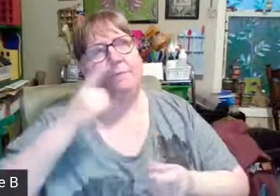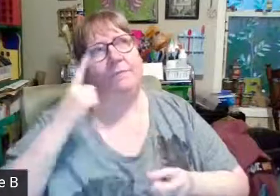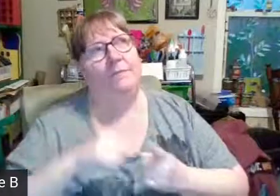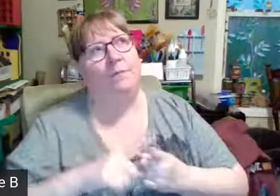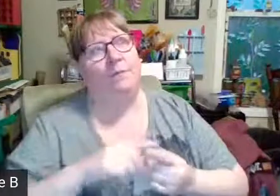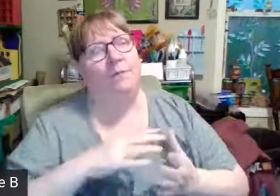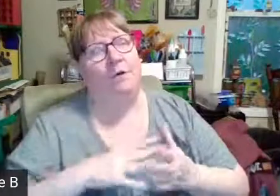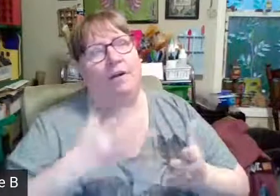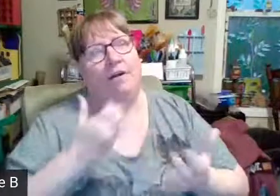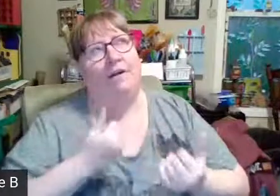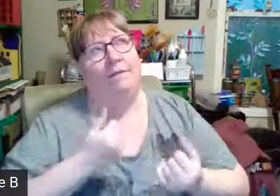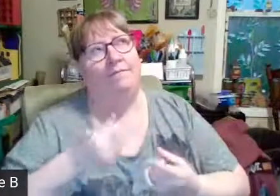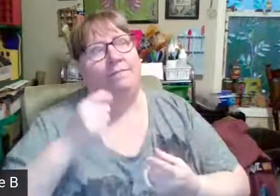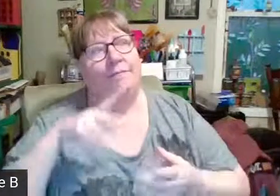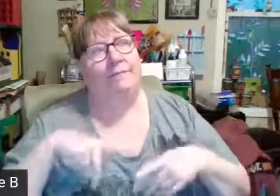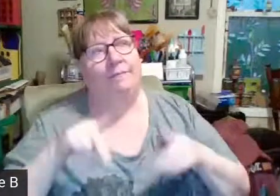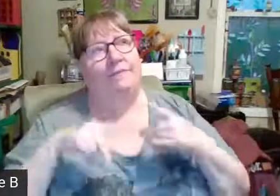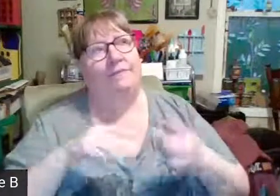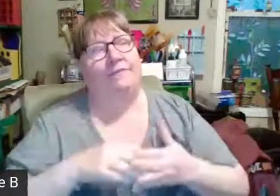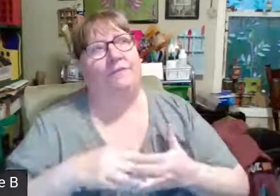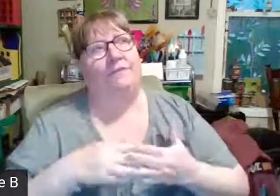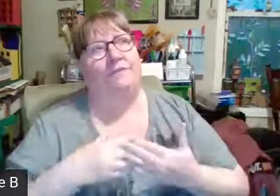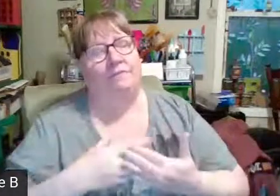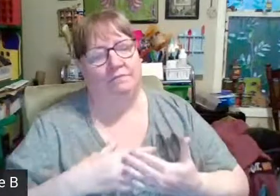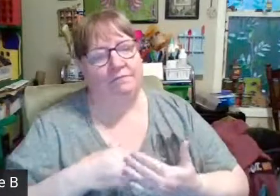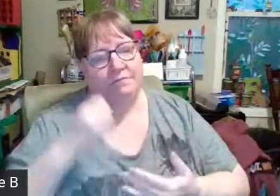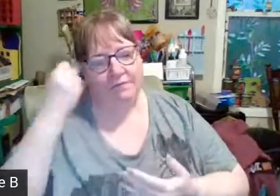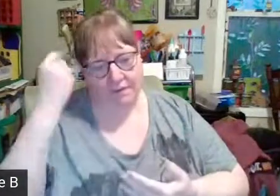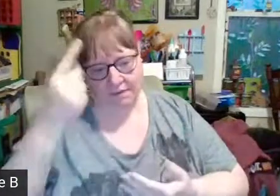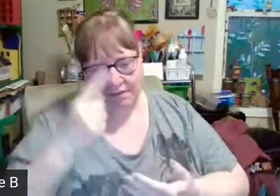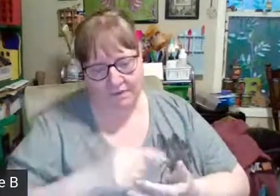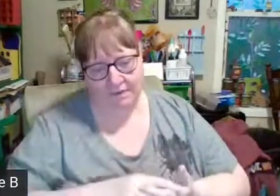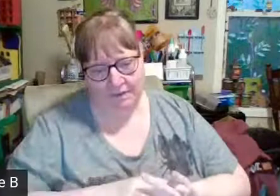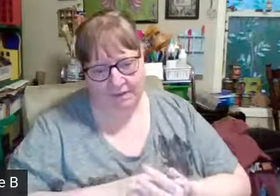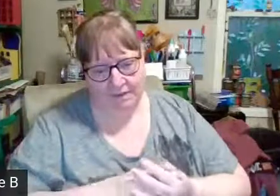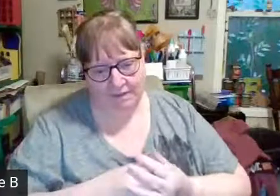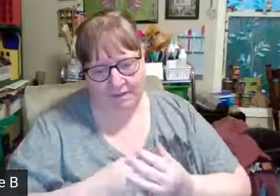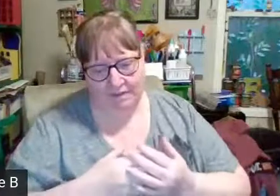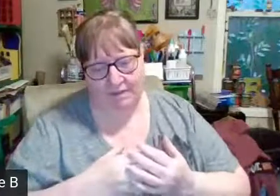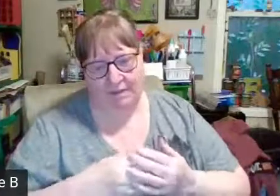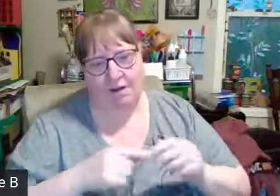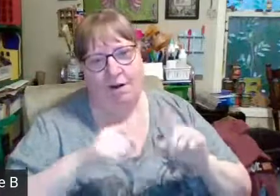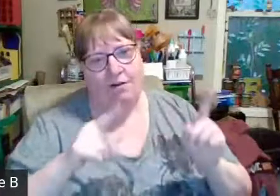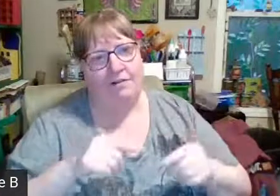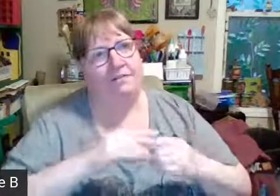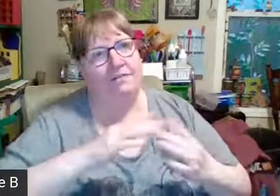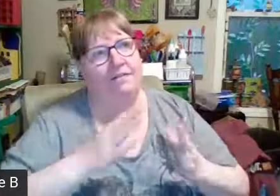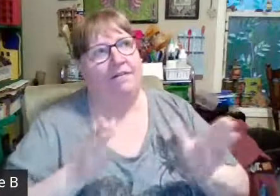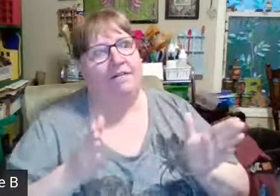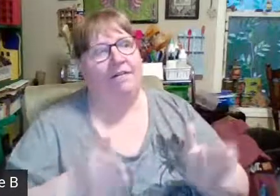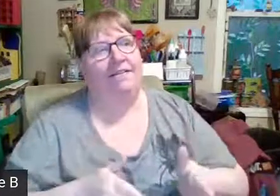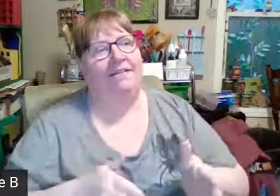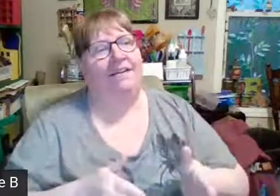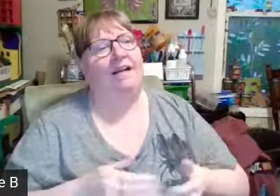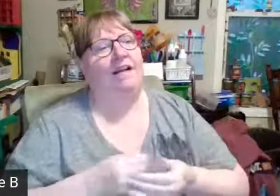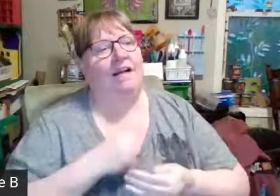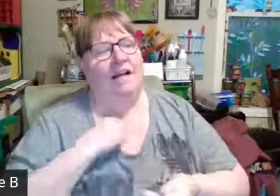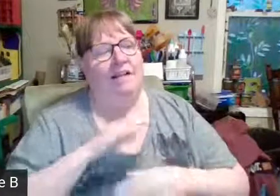wonderful group of individuals, and they are all taken care of and well-loved and in that space, if that makes any sense. And I'm sure I didn't